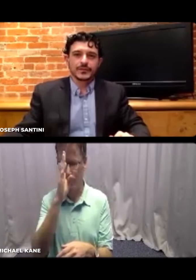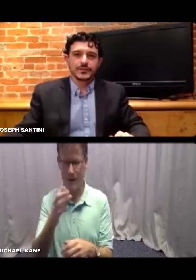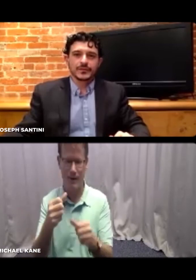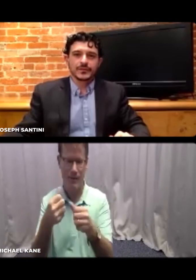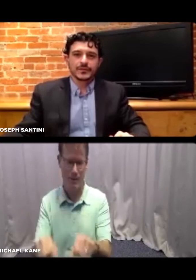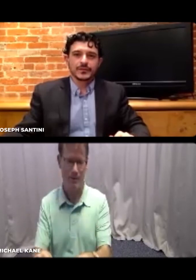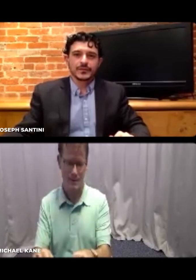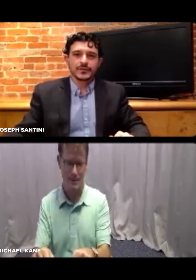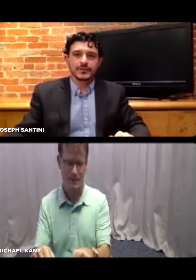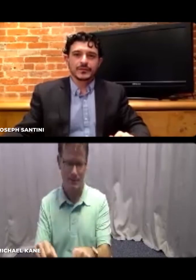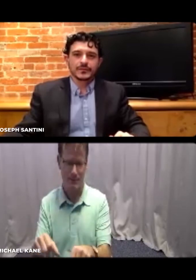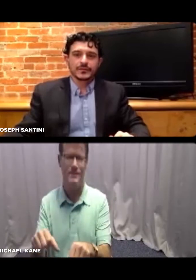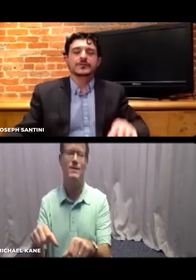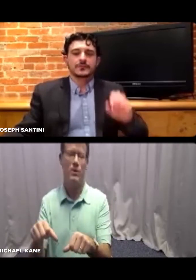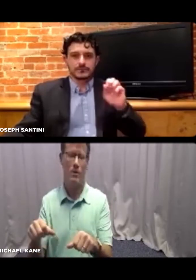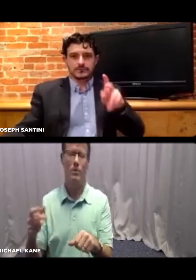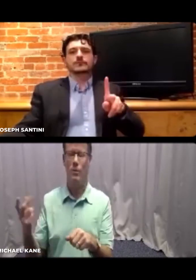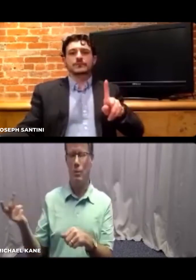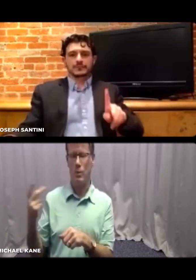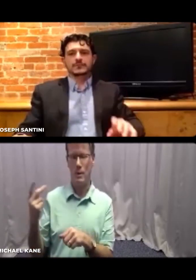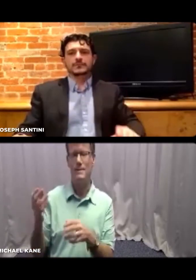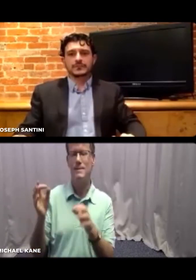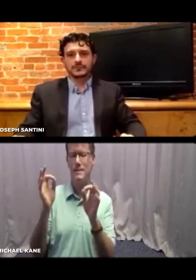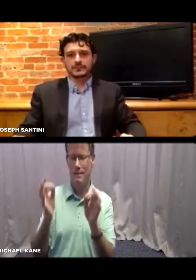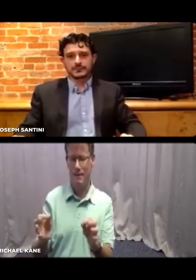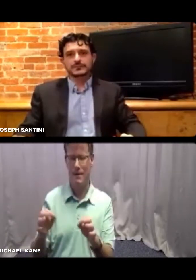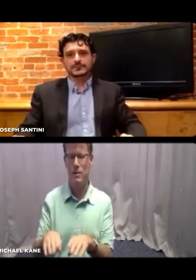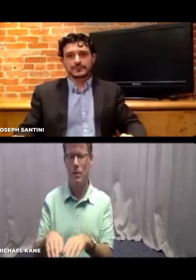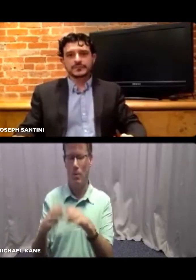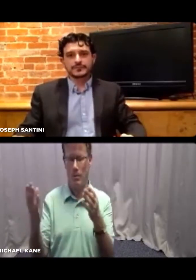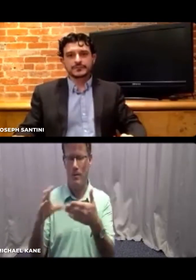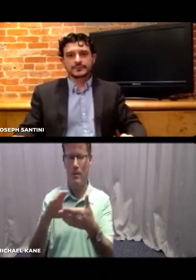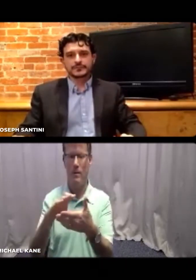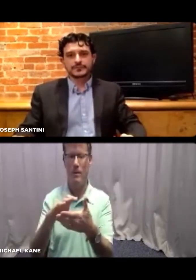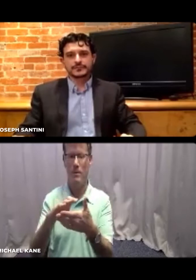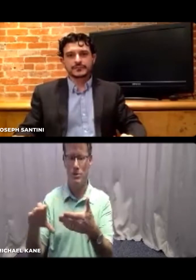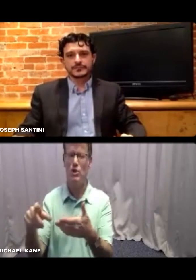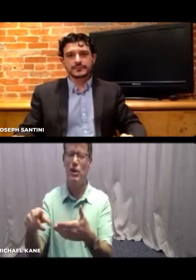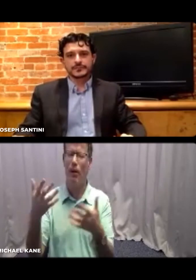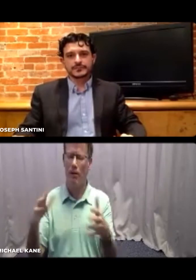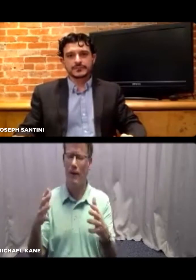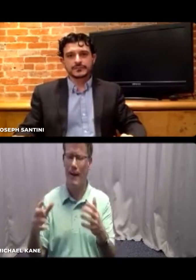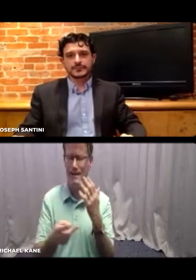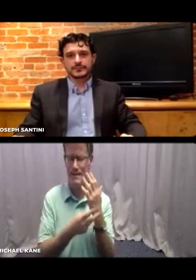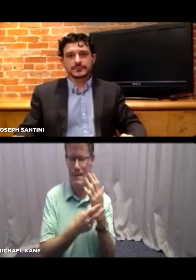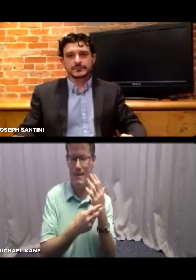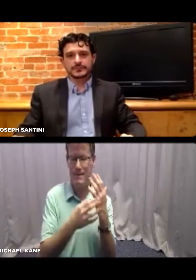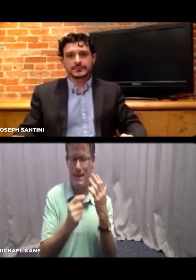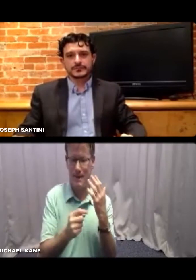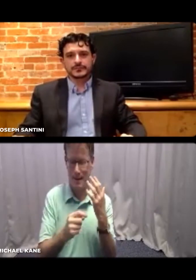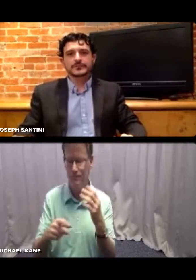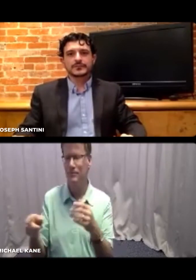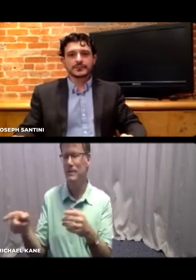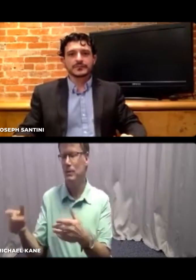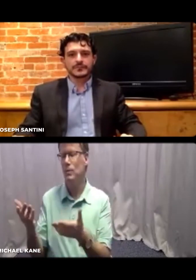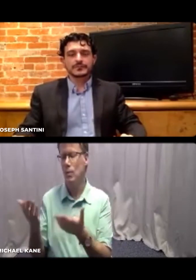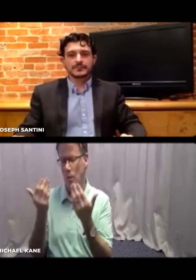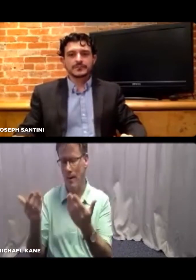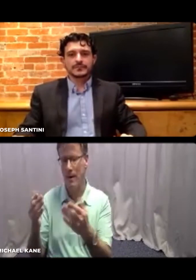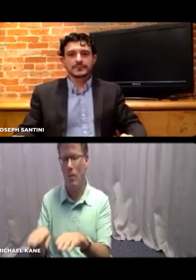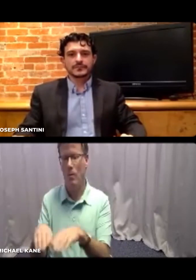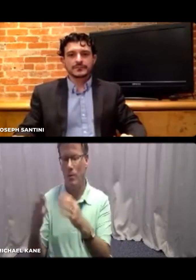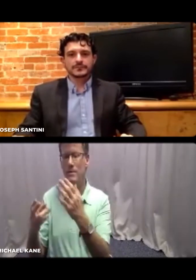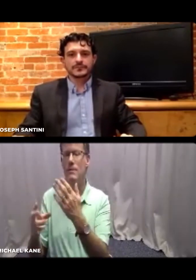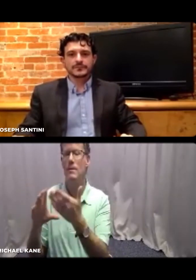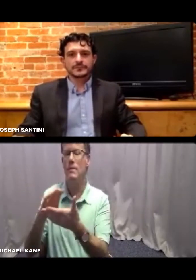Okay. So the two of us decided to open a checking account. Now, she already has a savings account, but